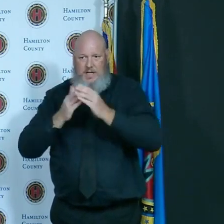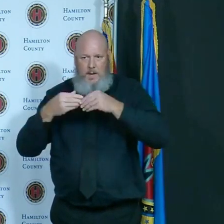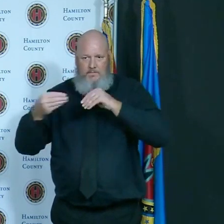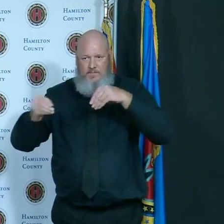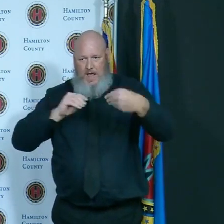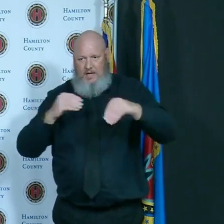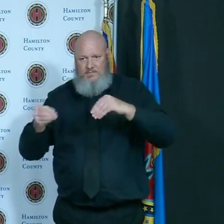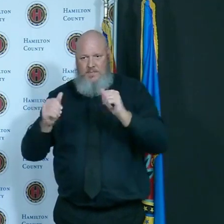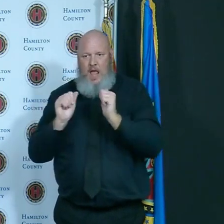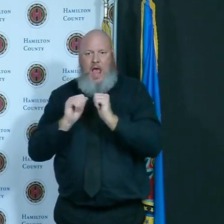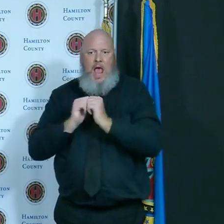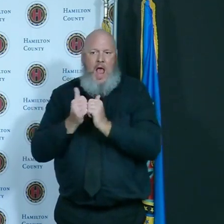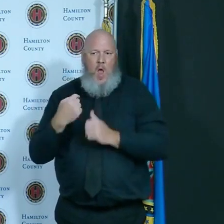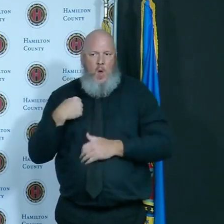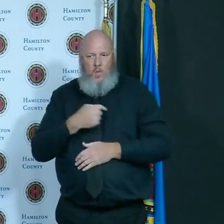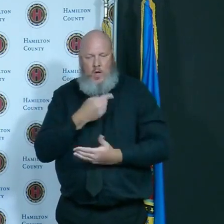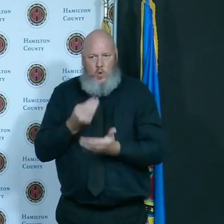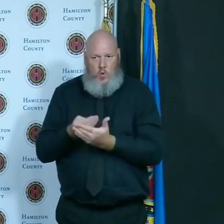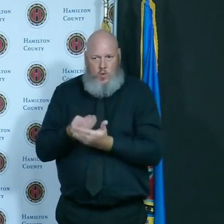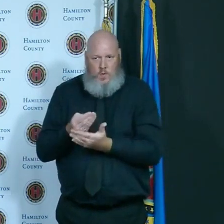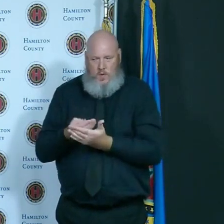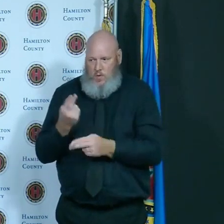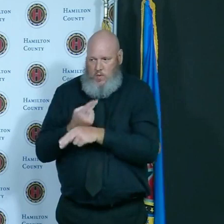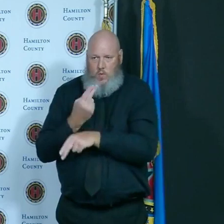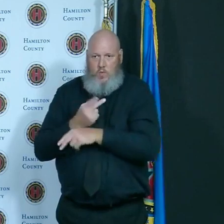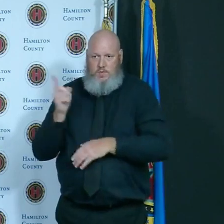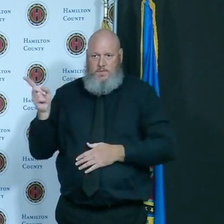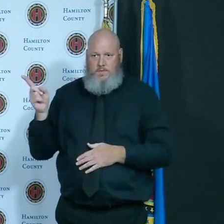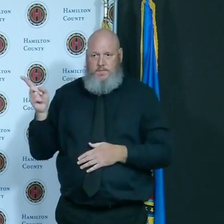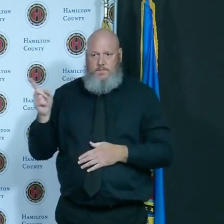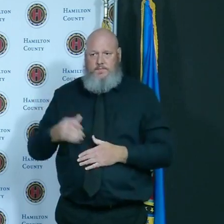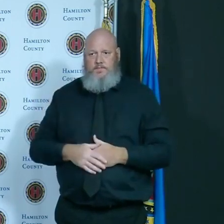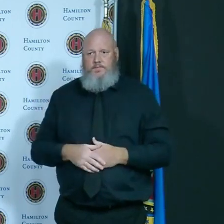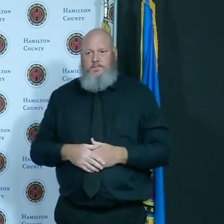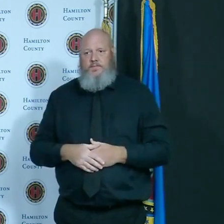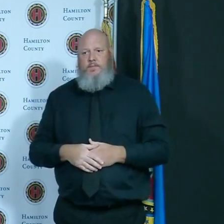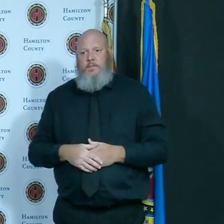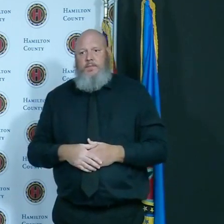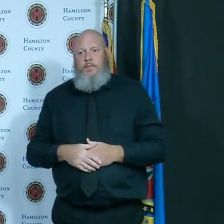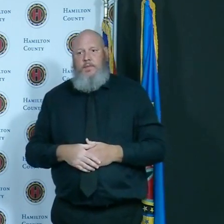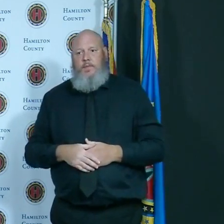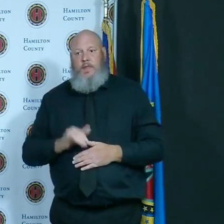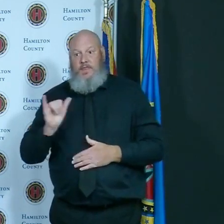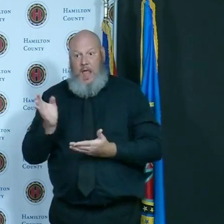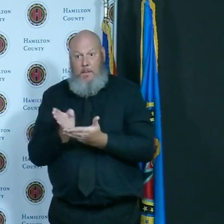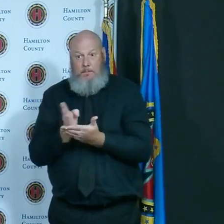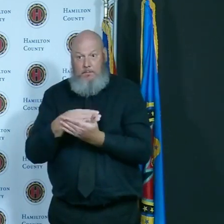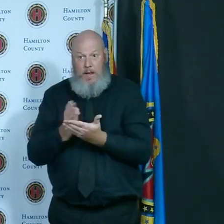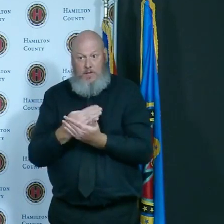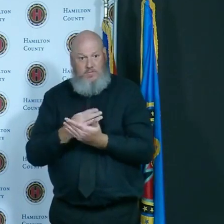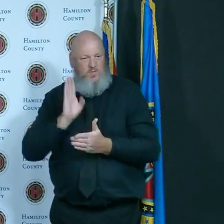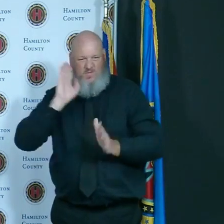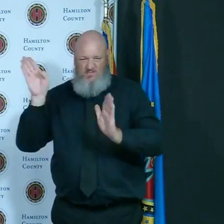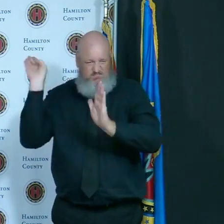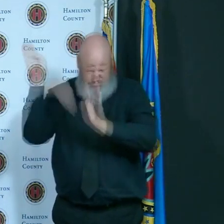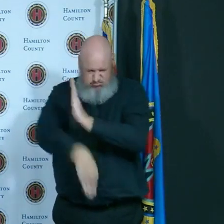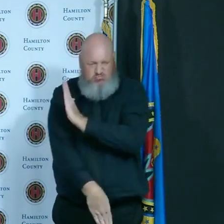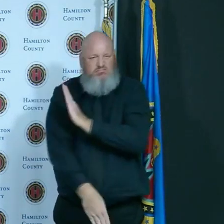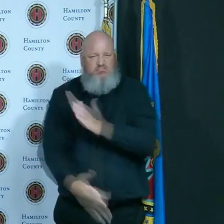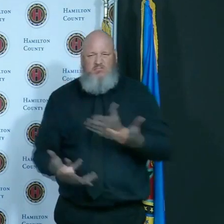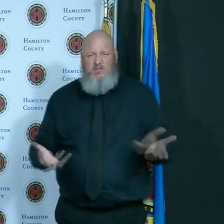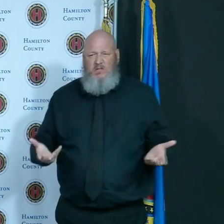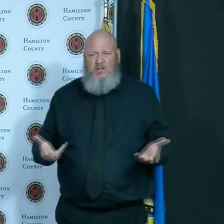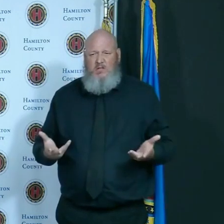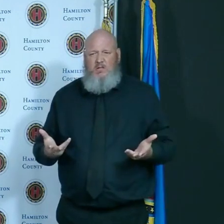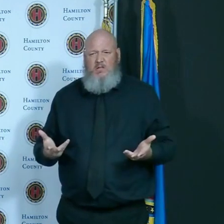for revenue replacement. In other words, the budget hole that is going to exist because of the reduction in the sales tax fees and